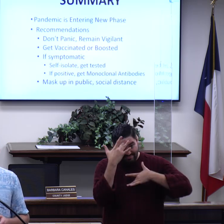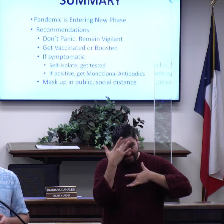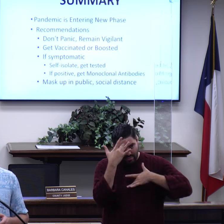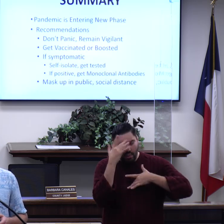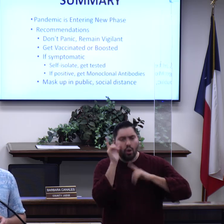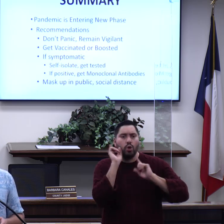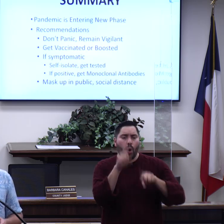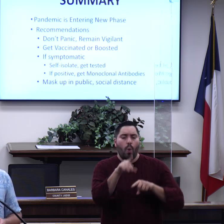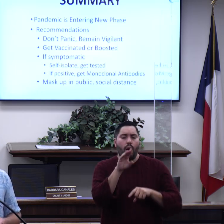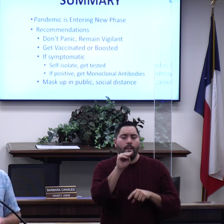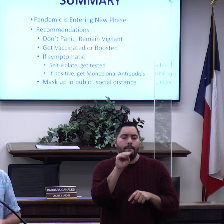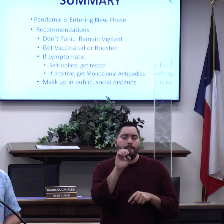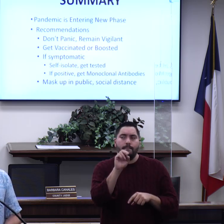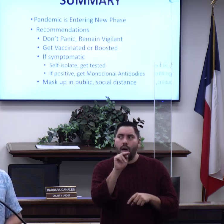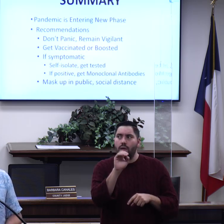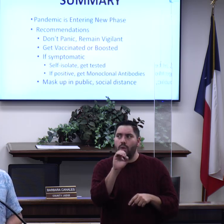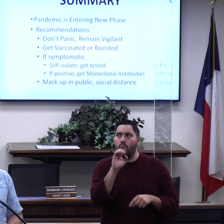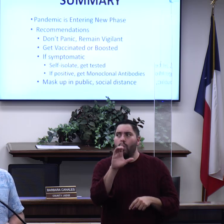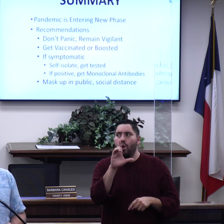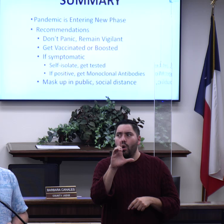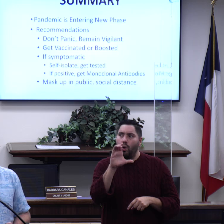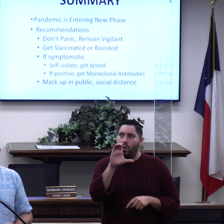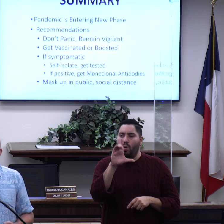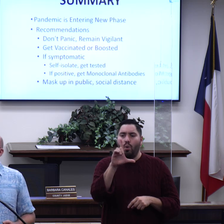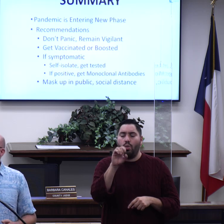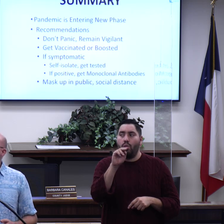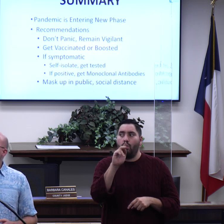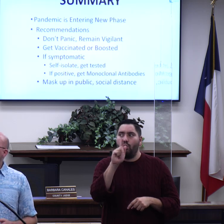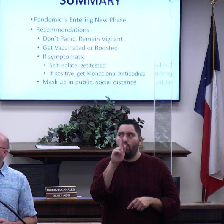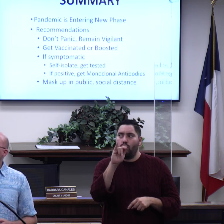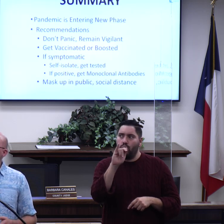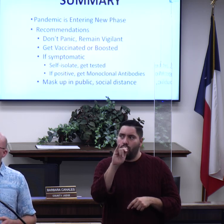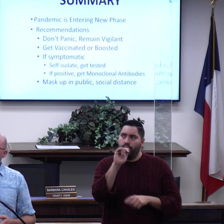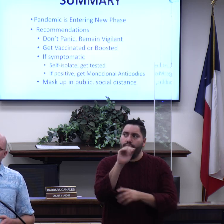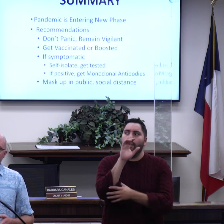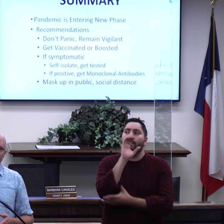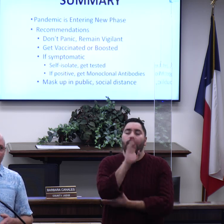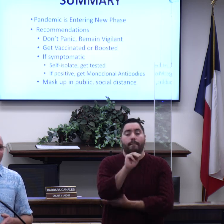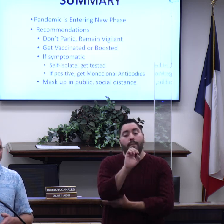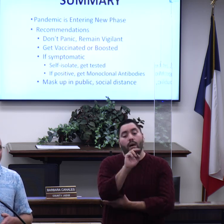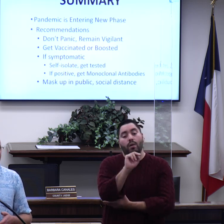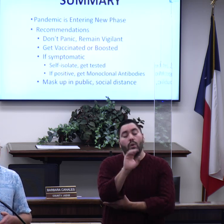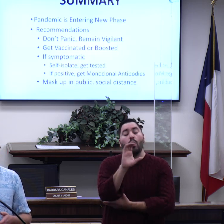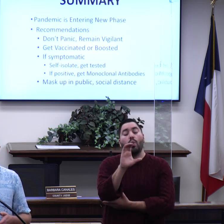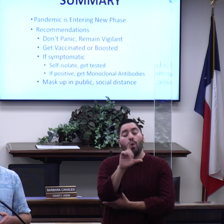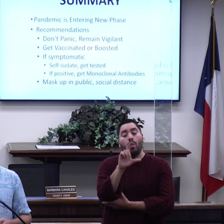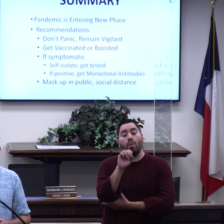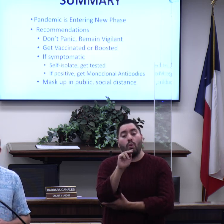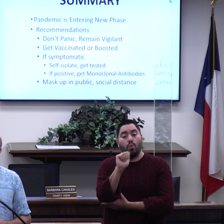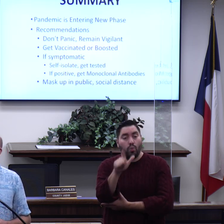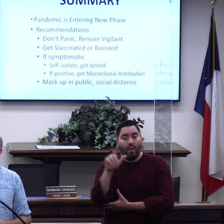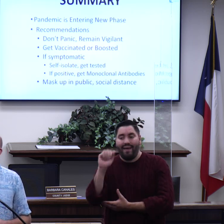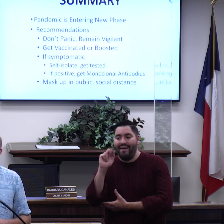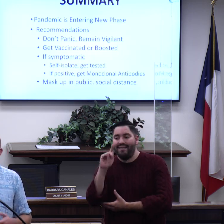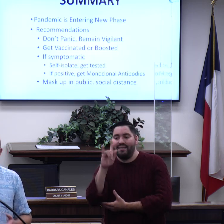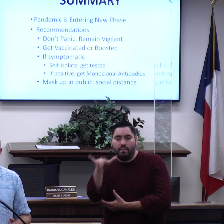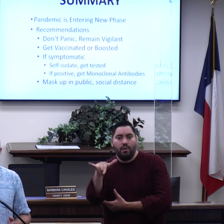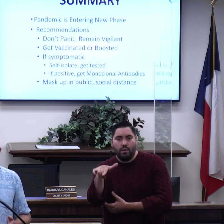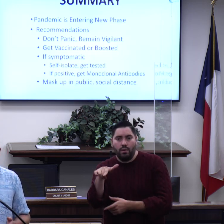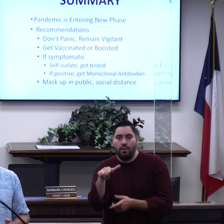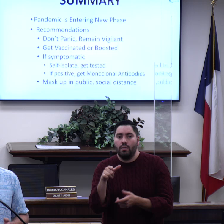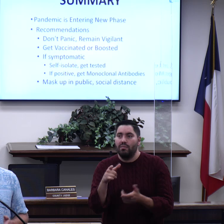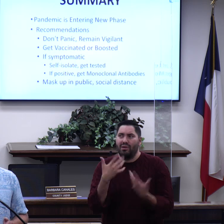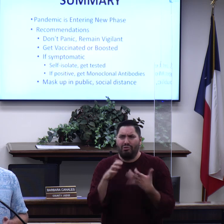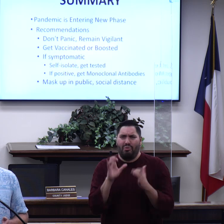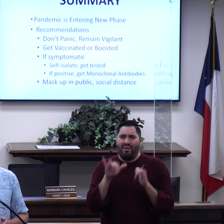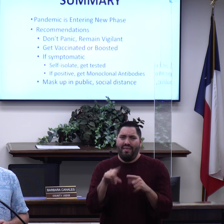get the monoclonal antibodies. That helps keep you out of the hospital. And lastly, you don't want to get there in the first place, so mask up in